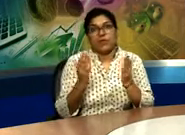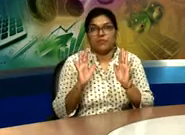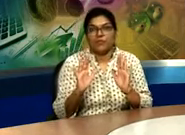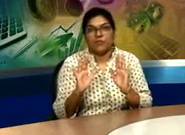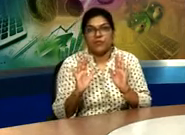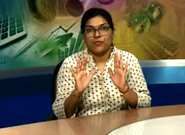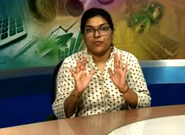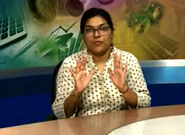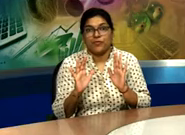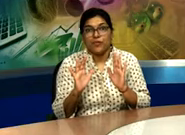and